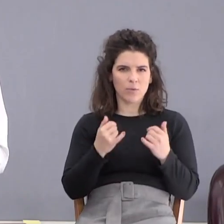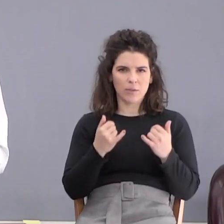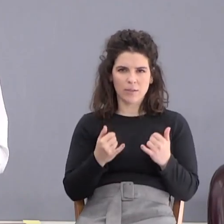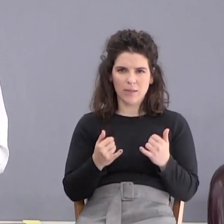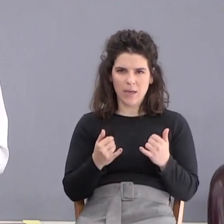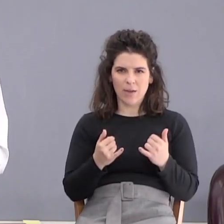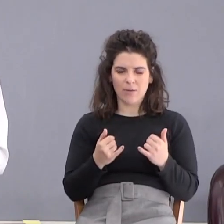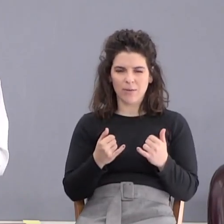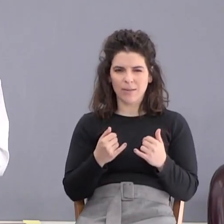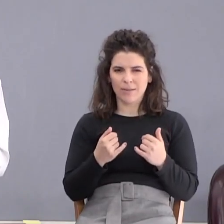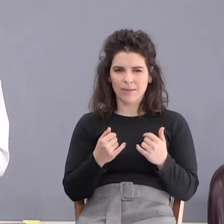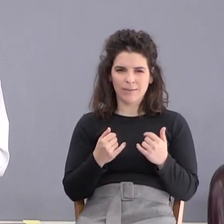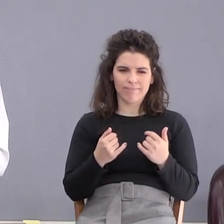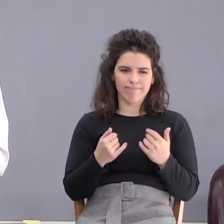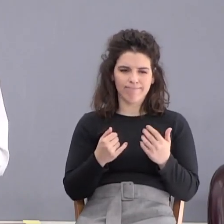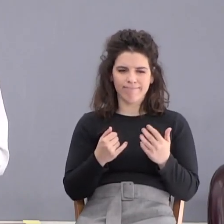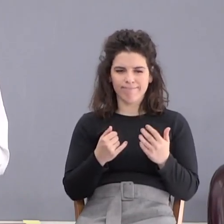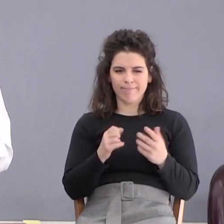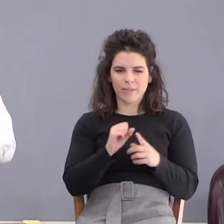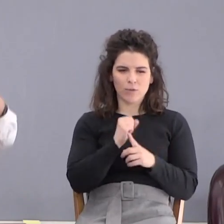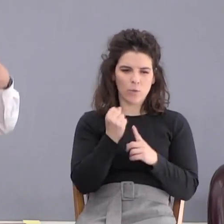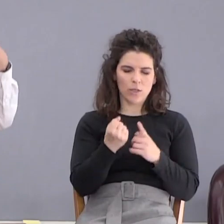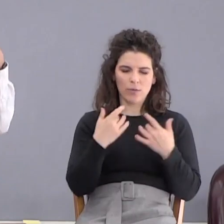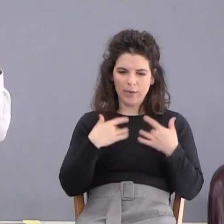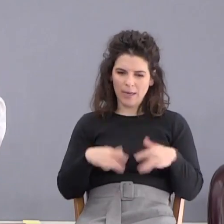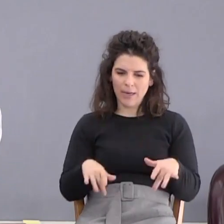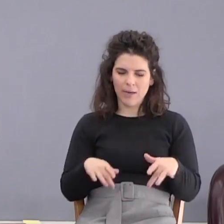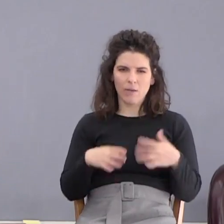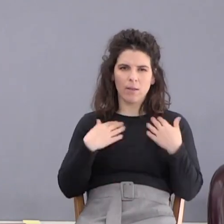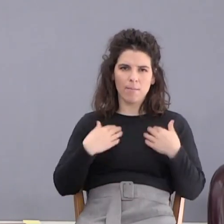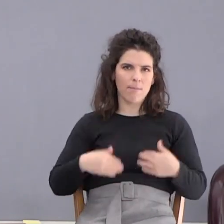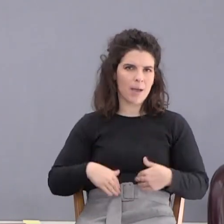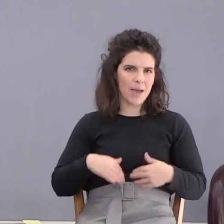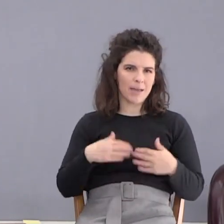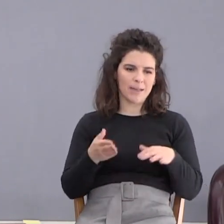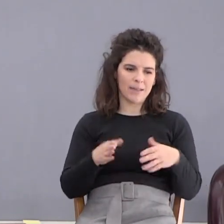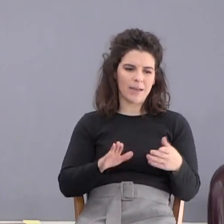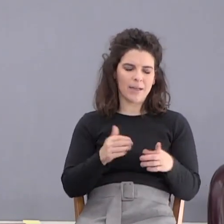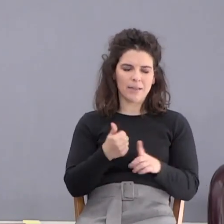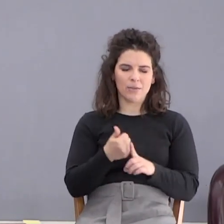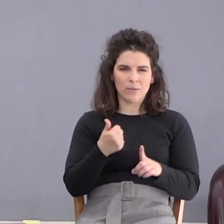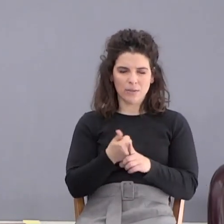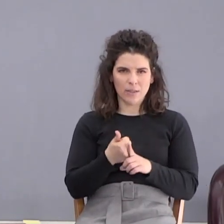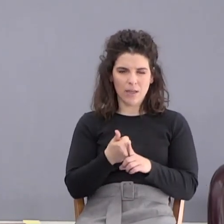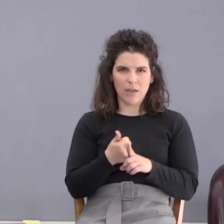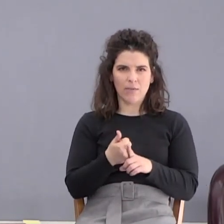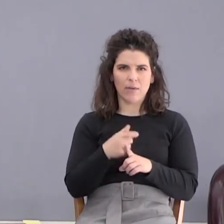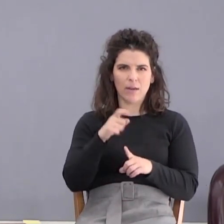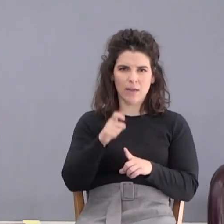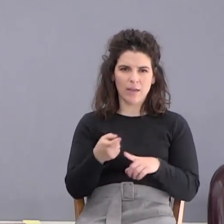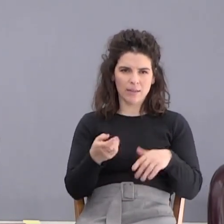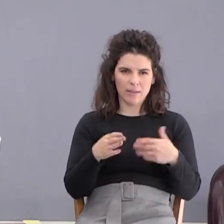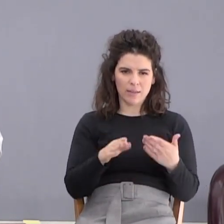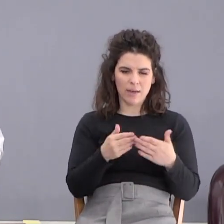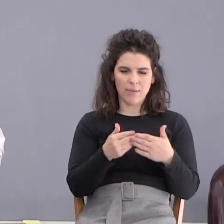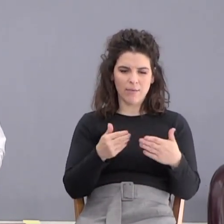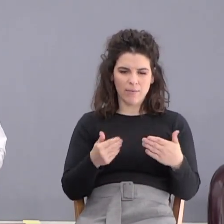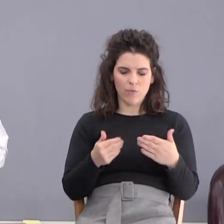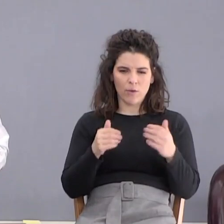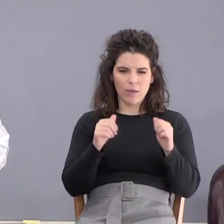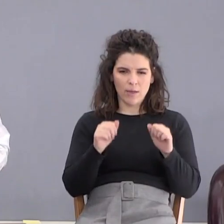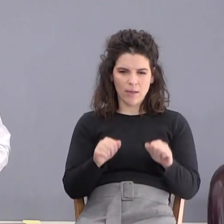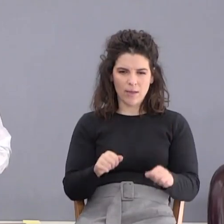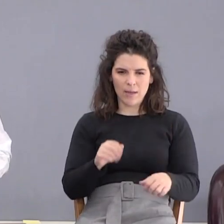this state of nakedness. The body dies unto itself. And it has to die before there can